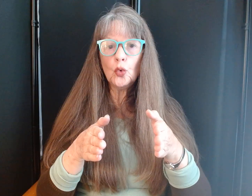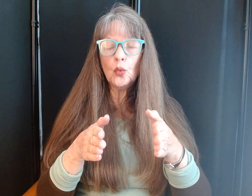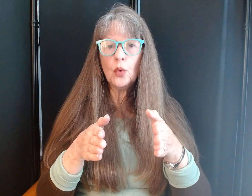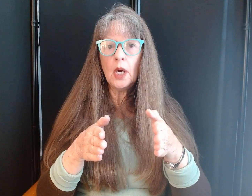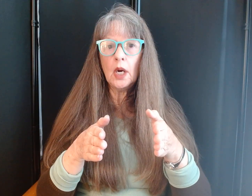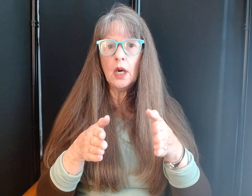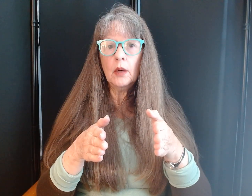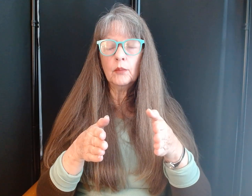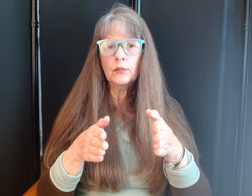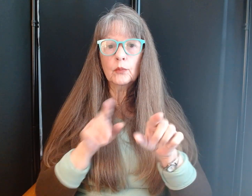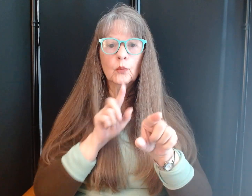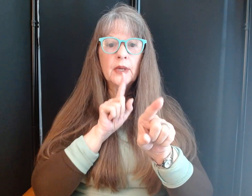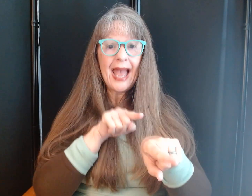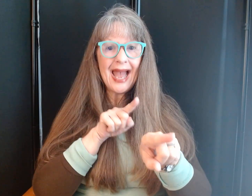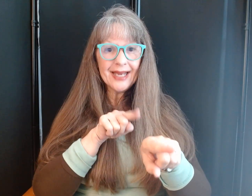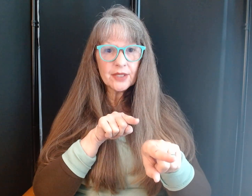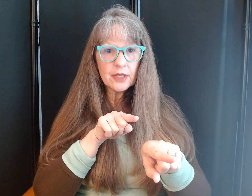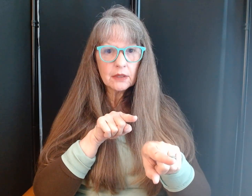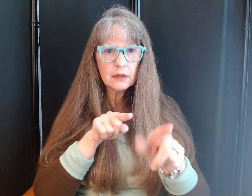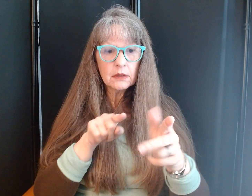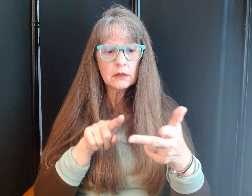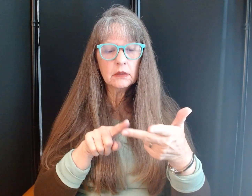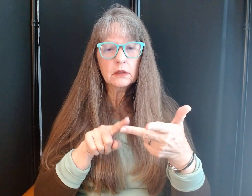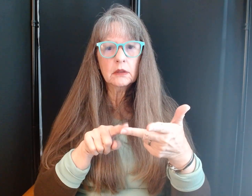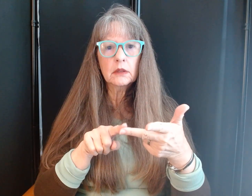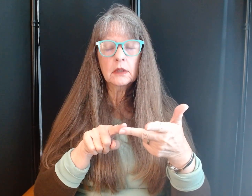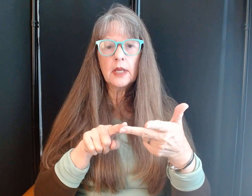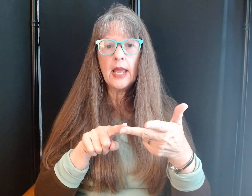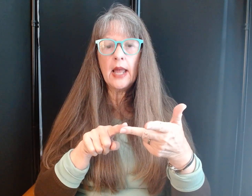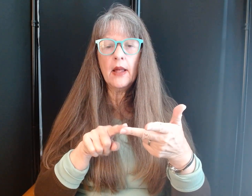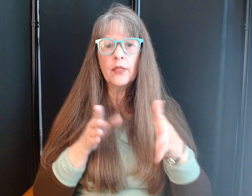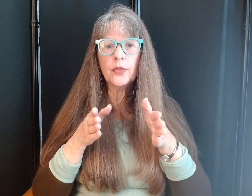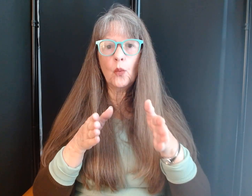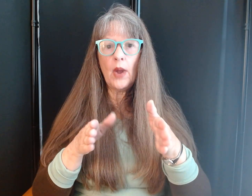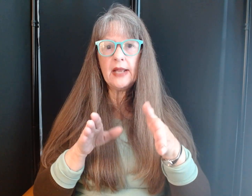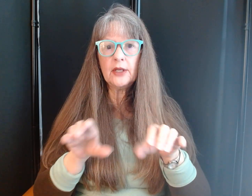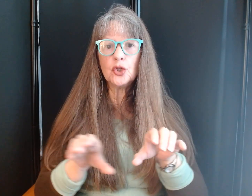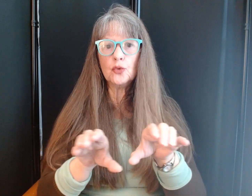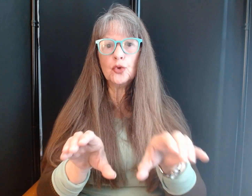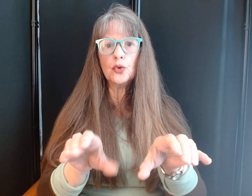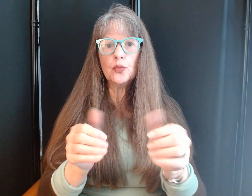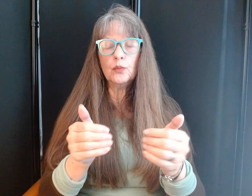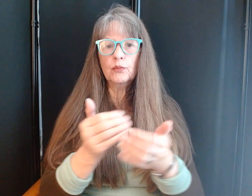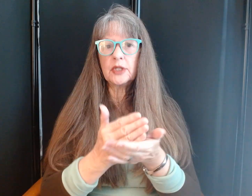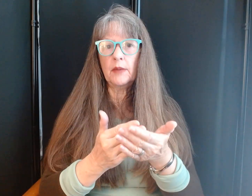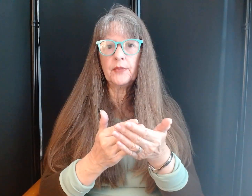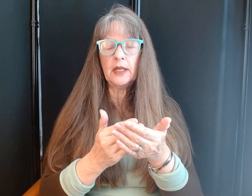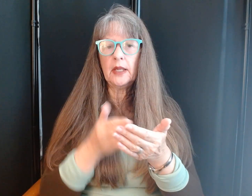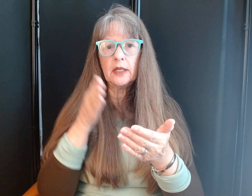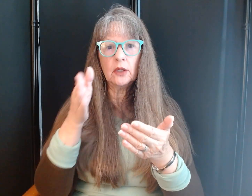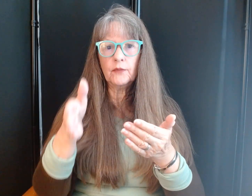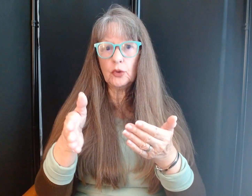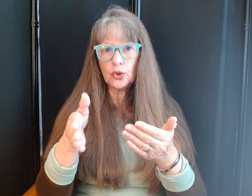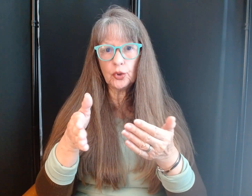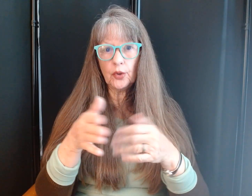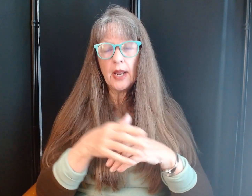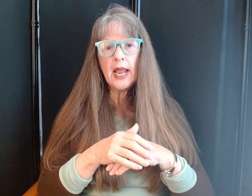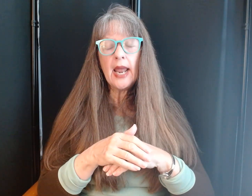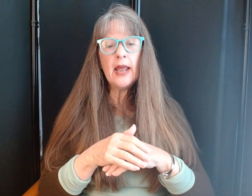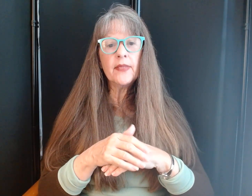you react, and the way that you do something like in the future. And